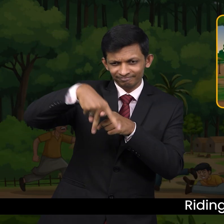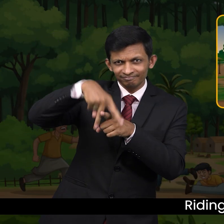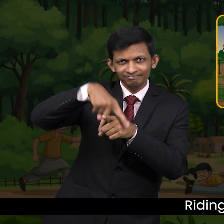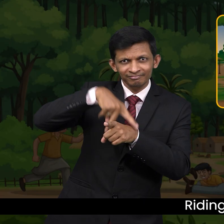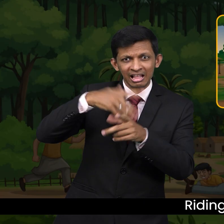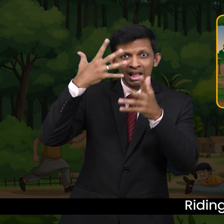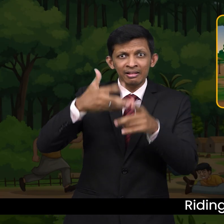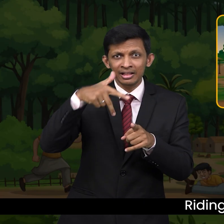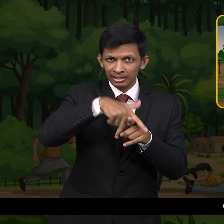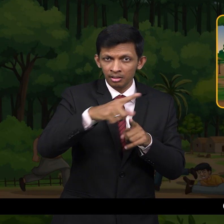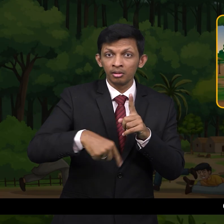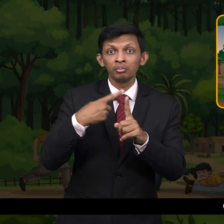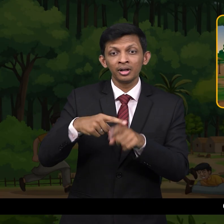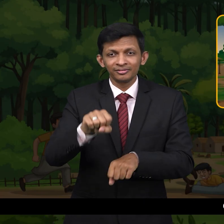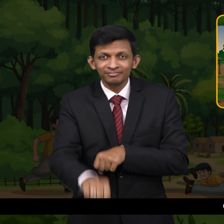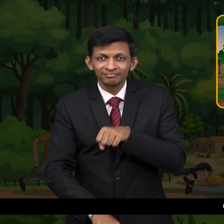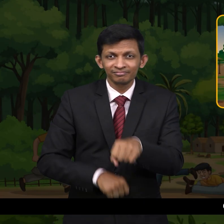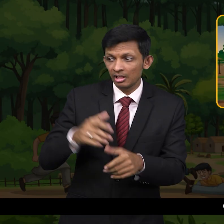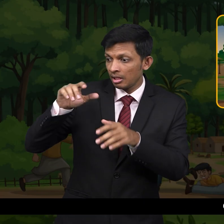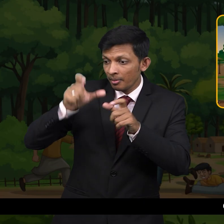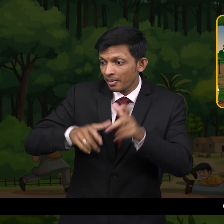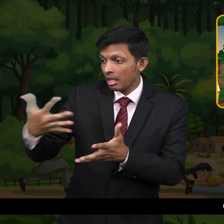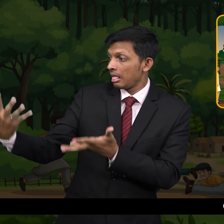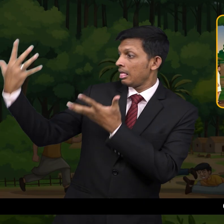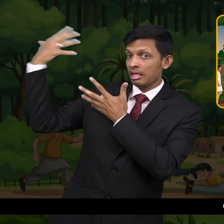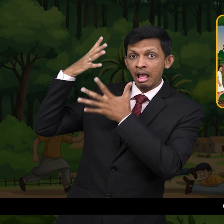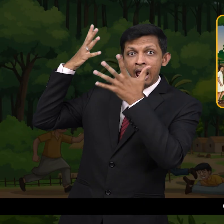Riding overcrowded bikes and rickshaws.